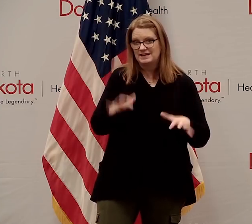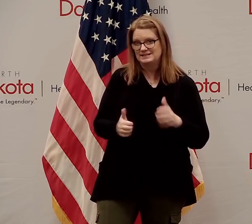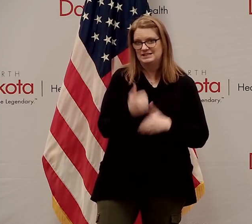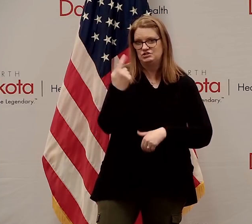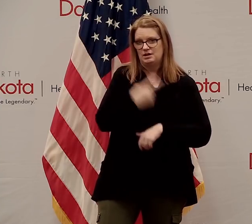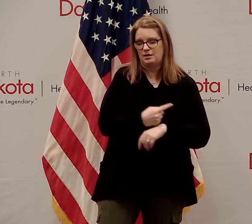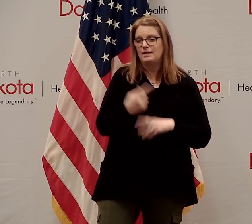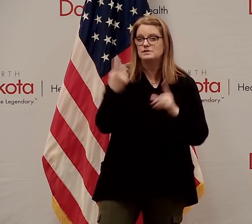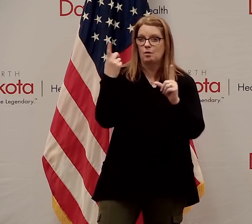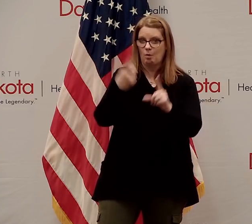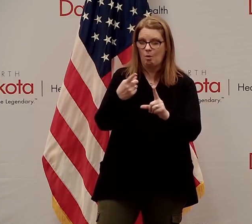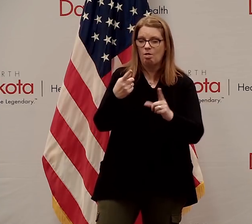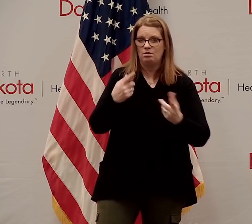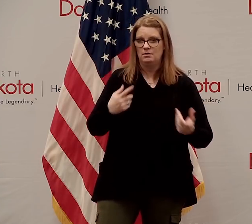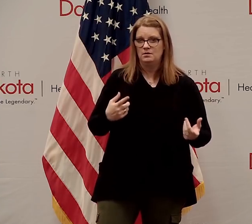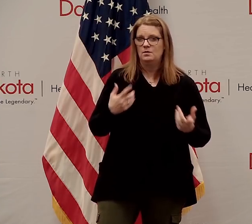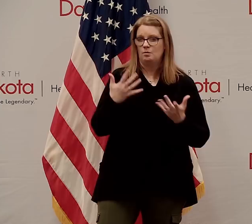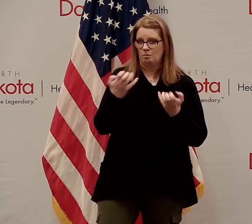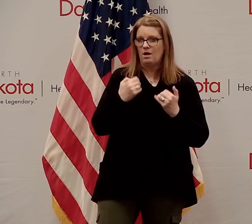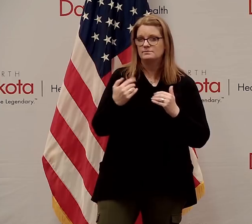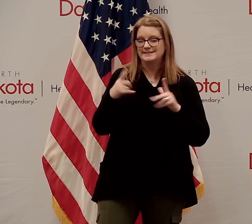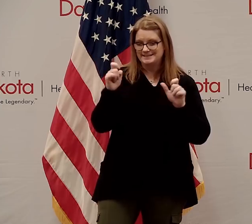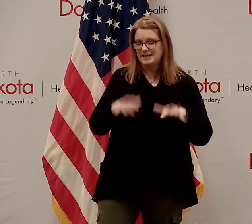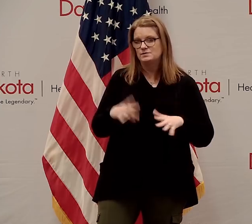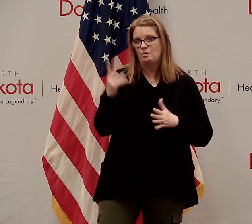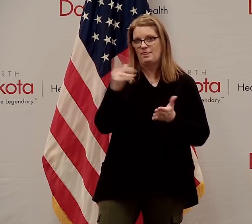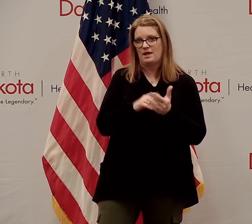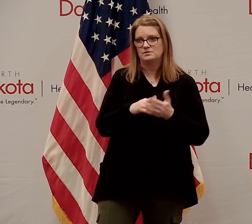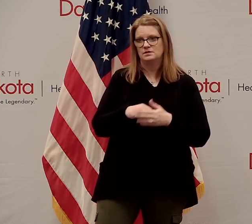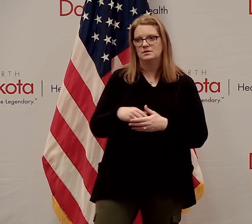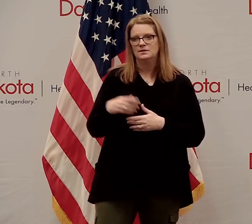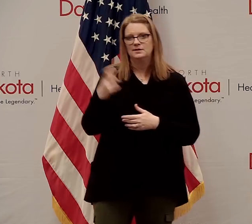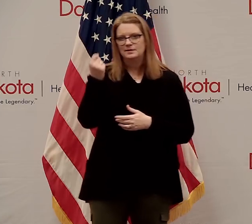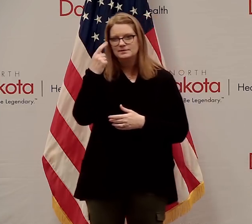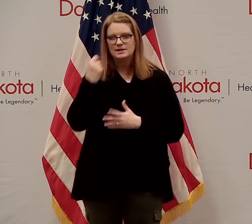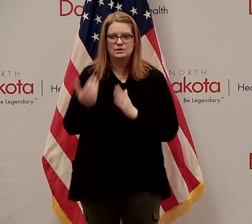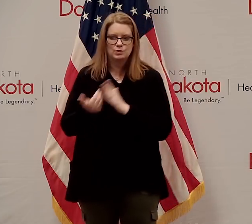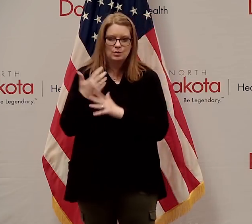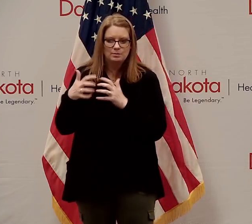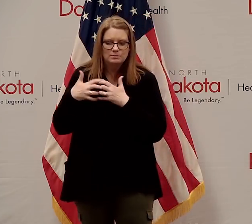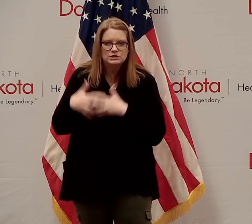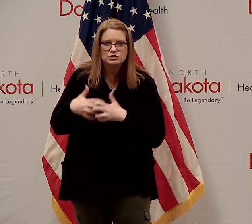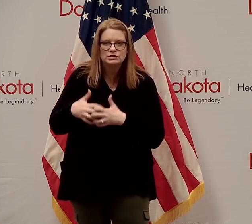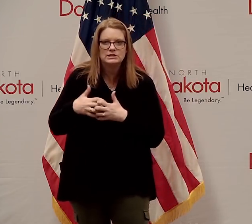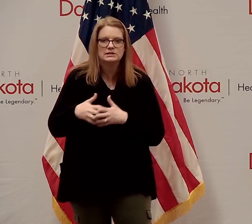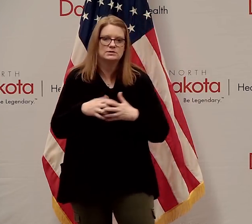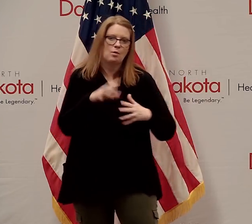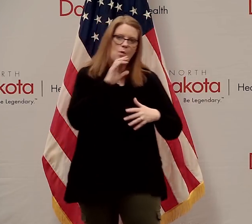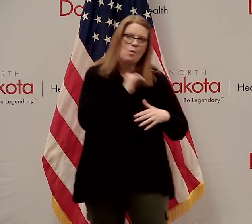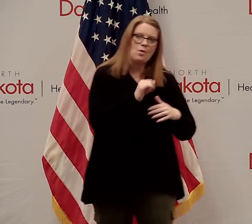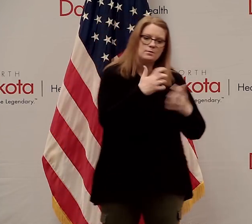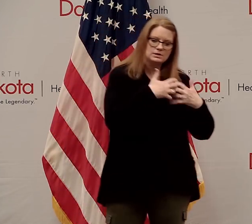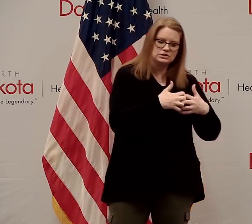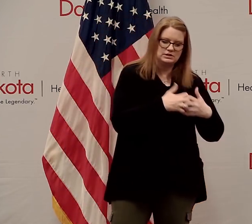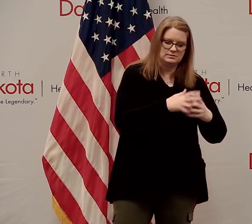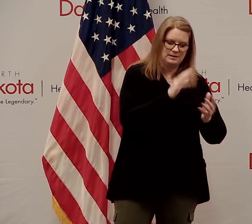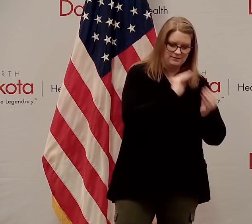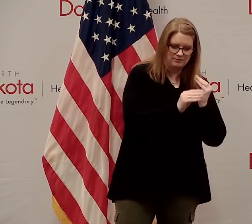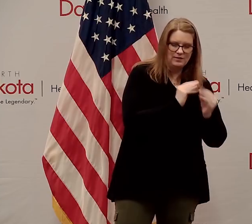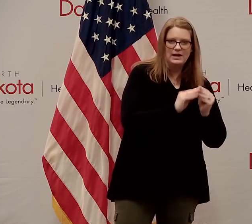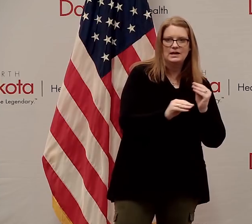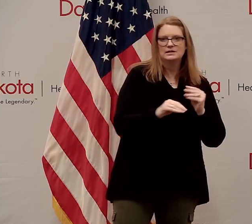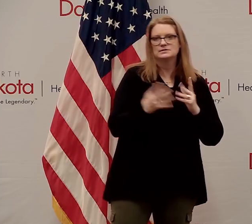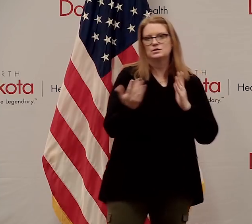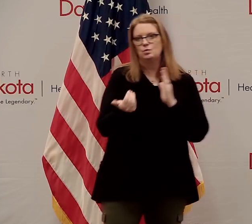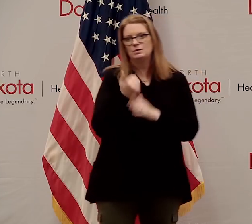there. We've got new machines coming on, old machines being repaired, new ones being installed.